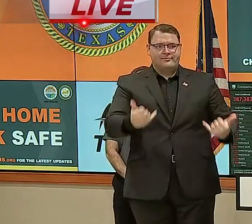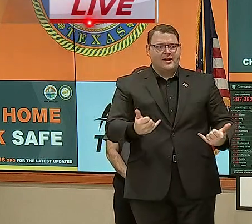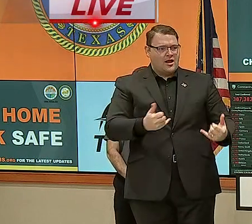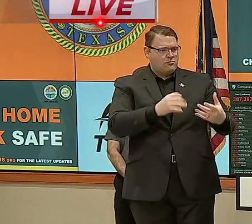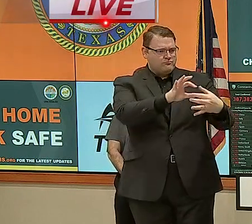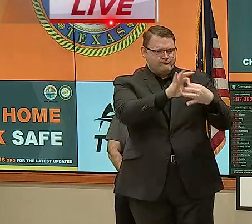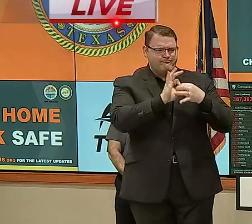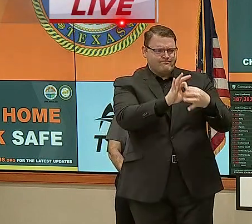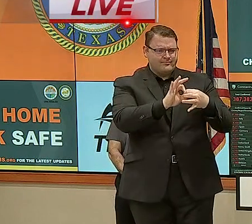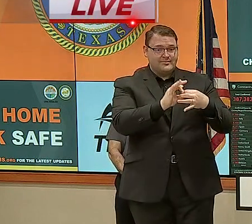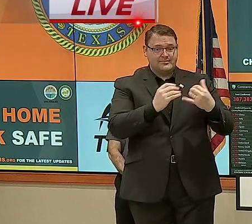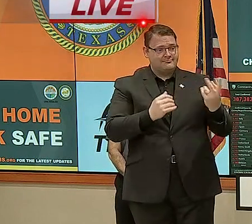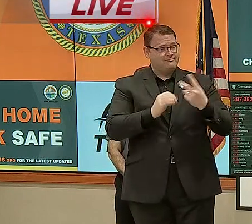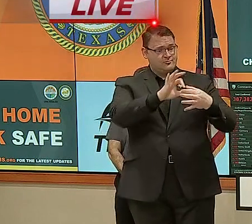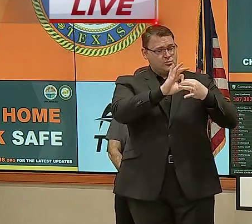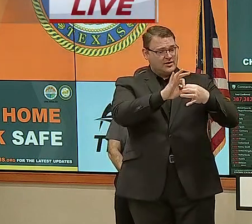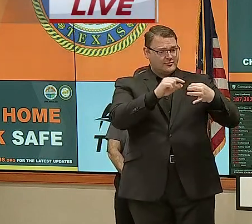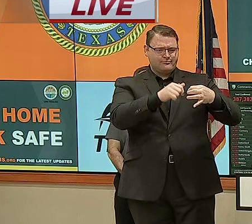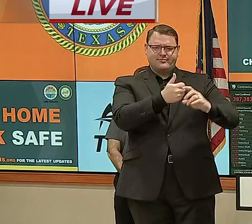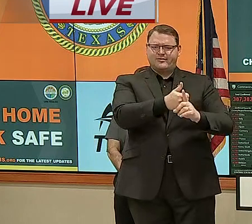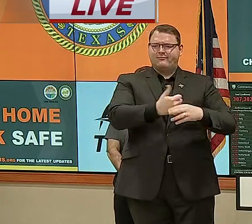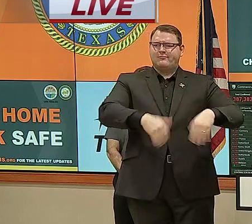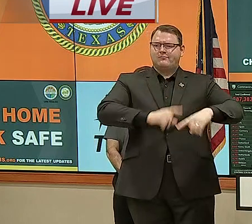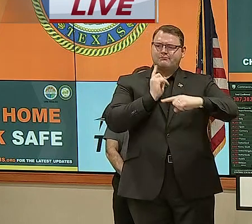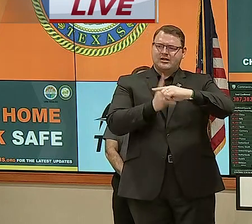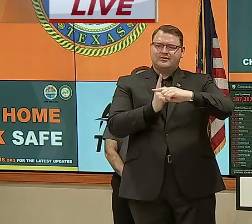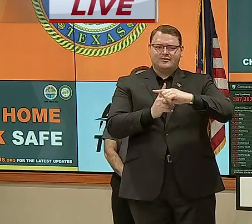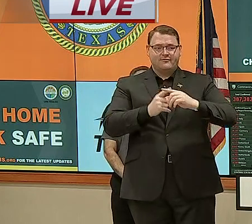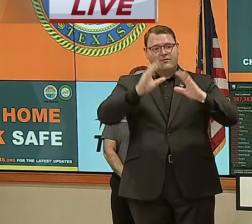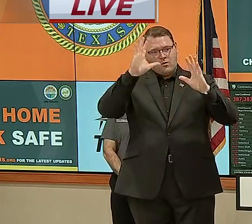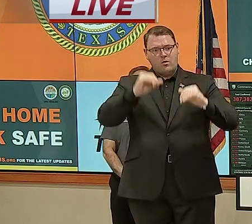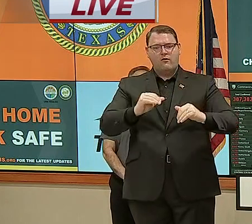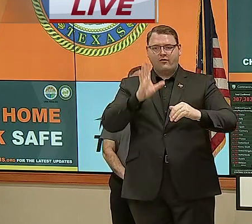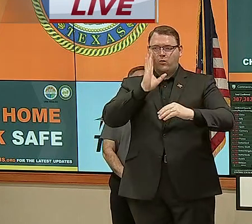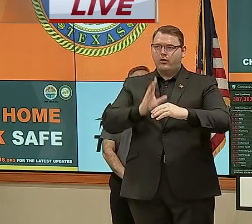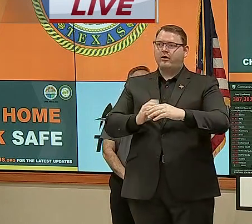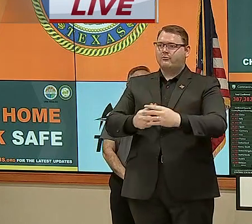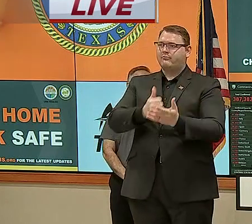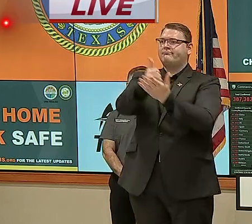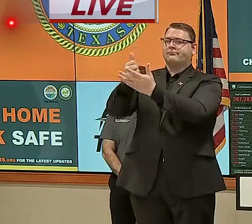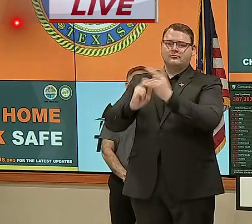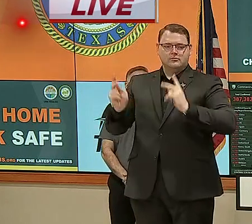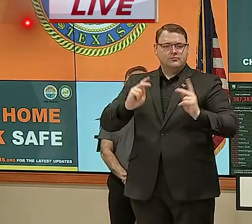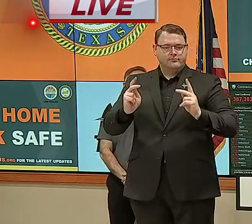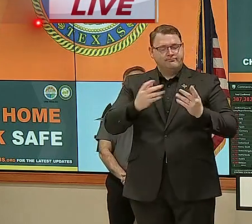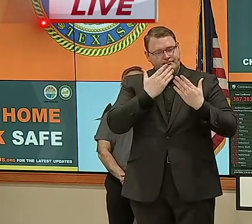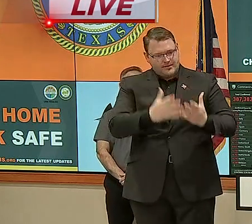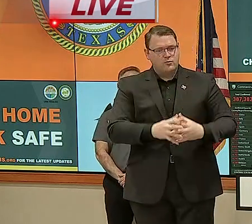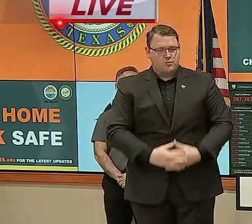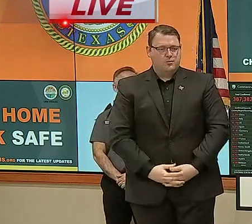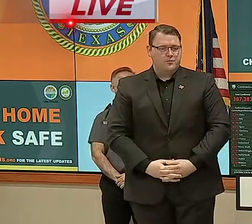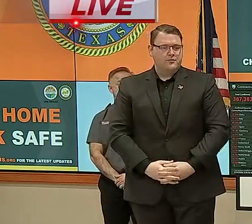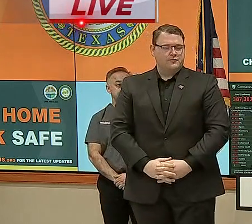both hopeful that what we are doing will make a very positive difference. So thank you so very, very much.